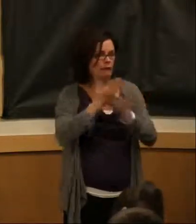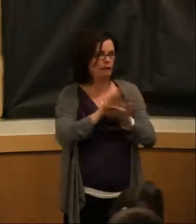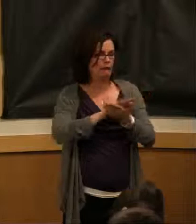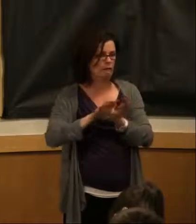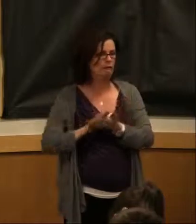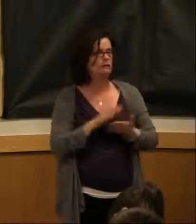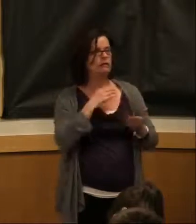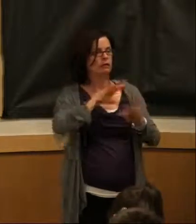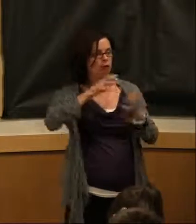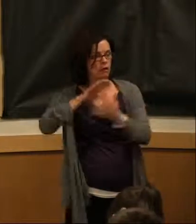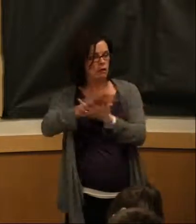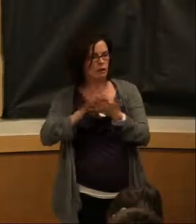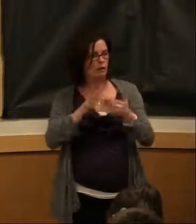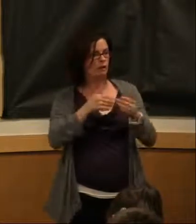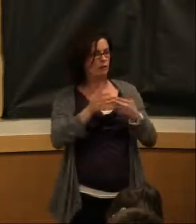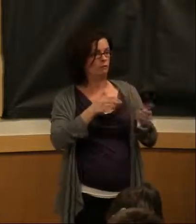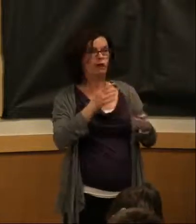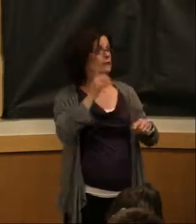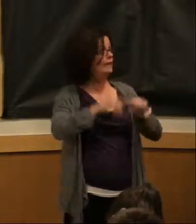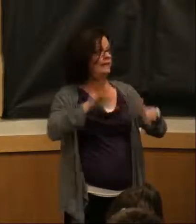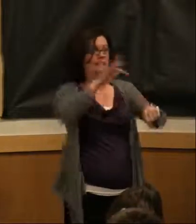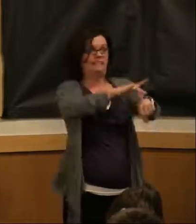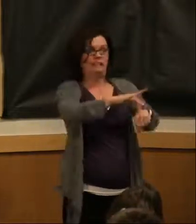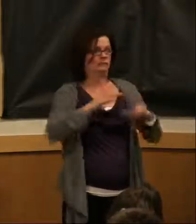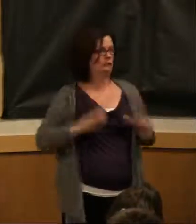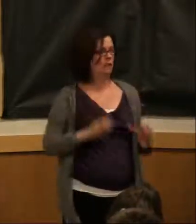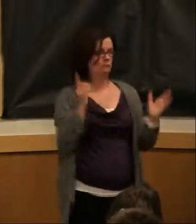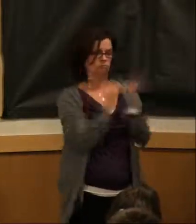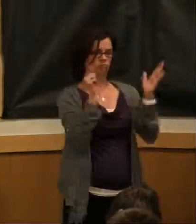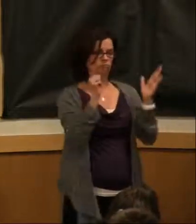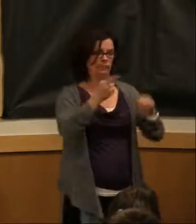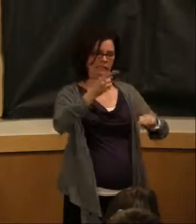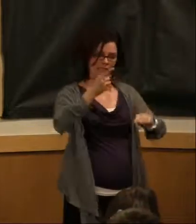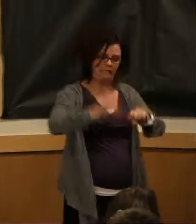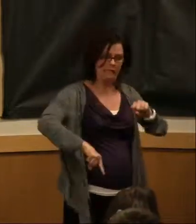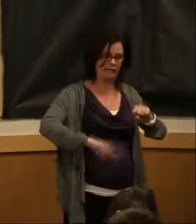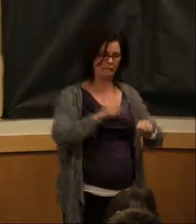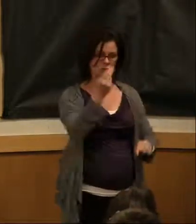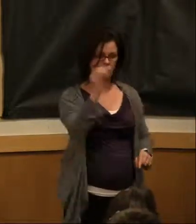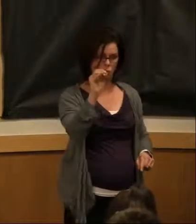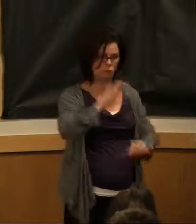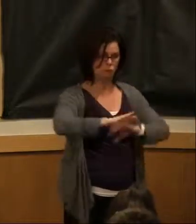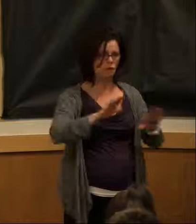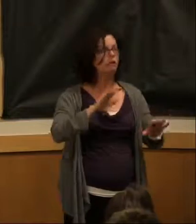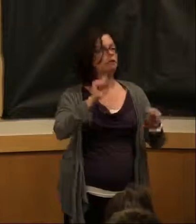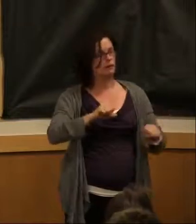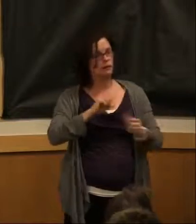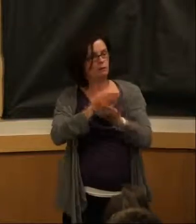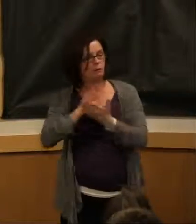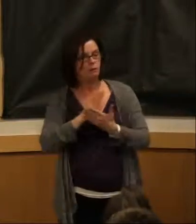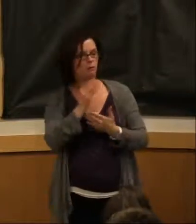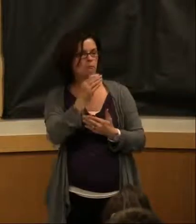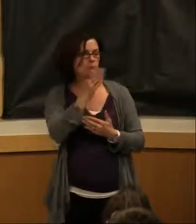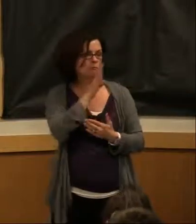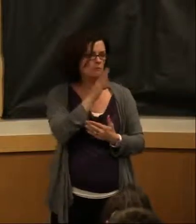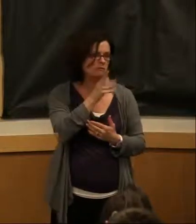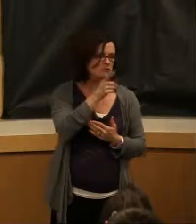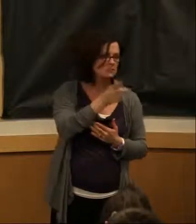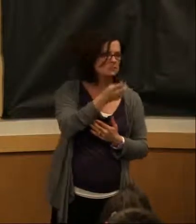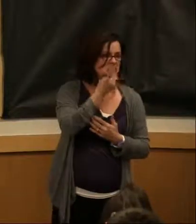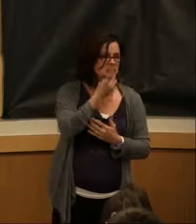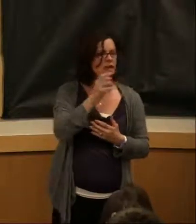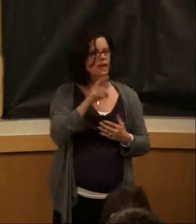shape, or form. They can prepare the meals and do all the basic housekeeping skills.